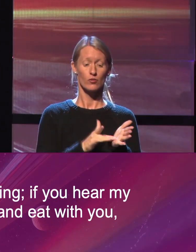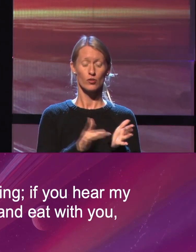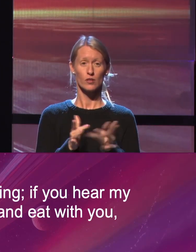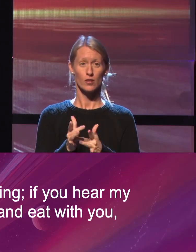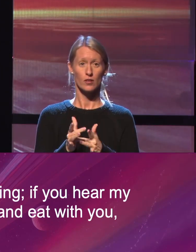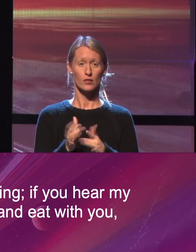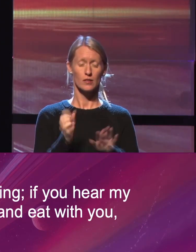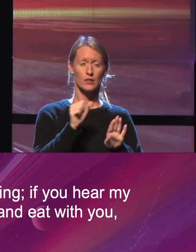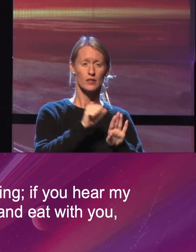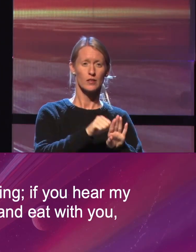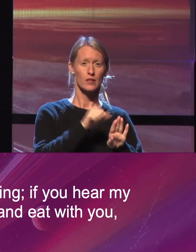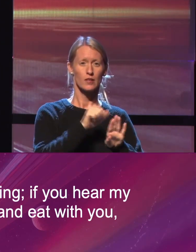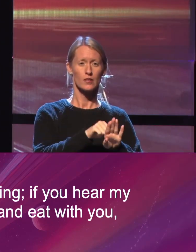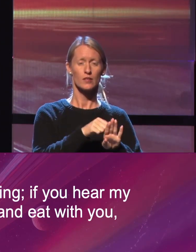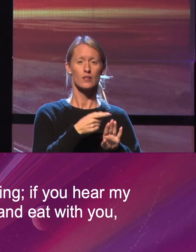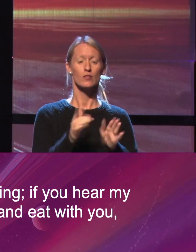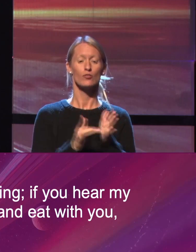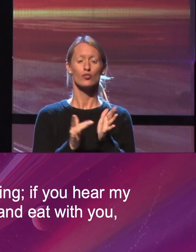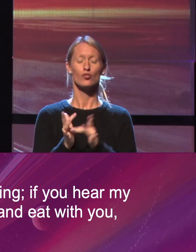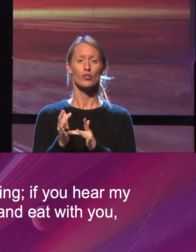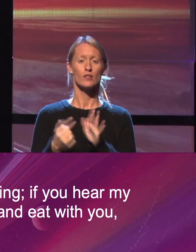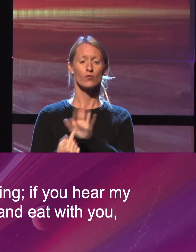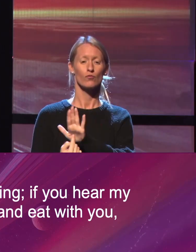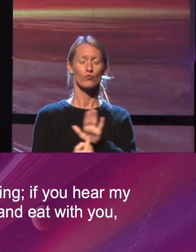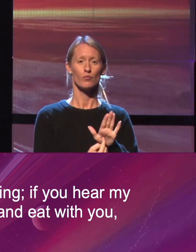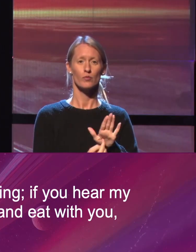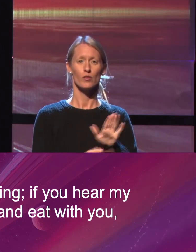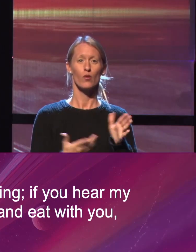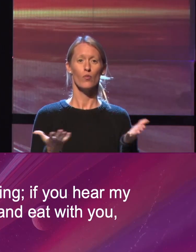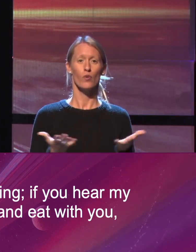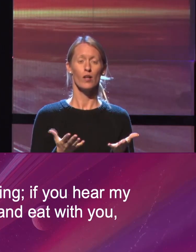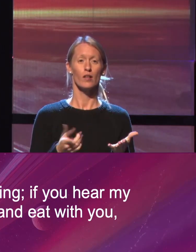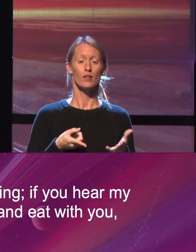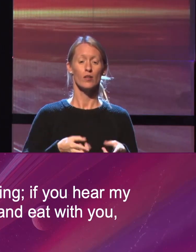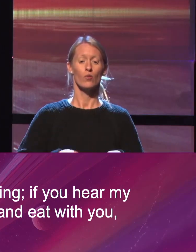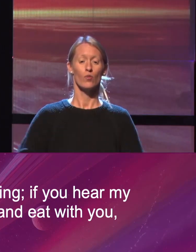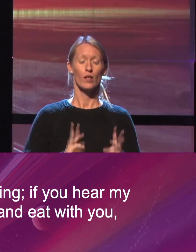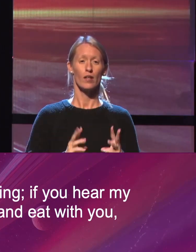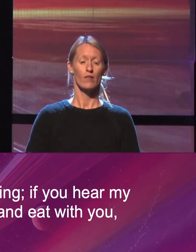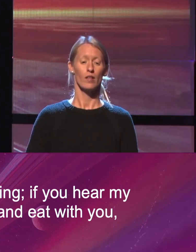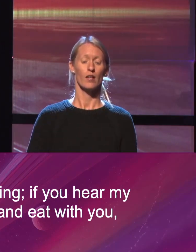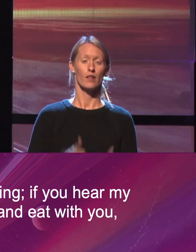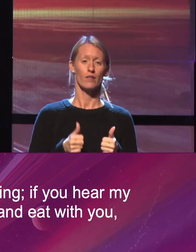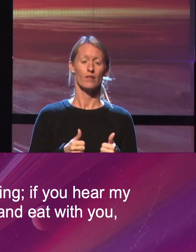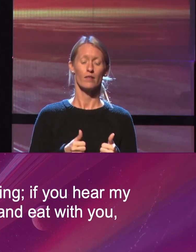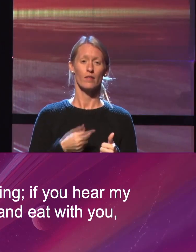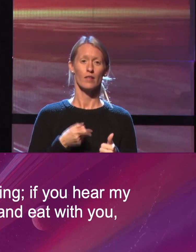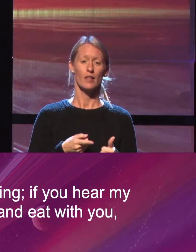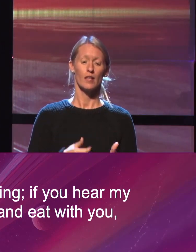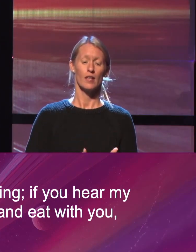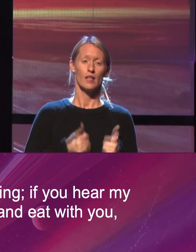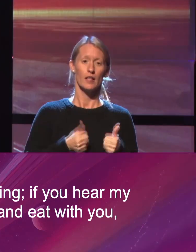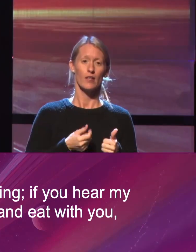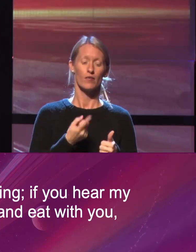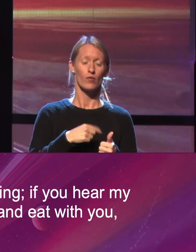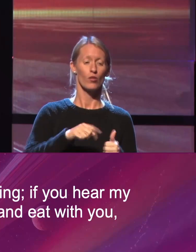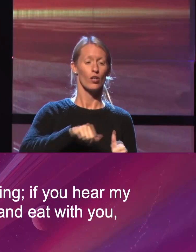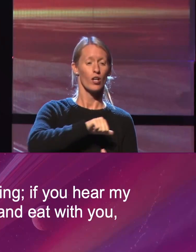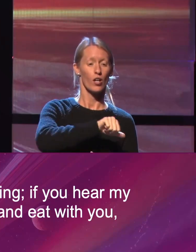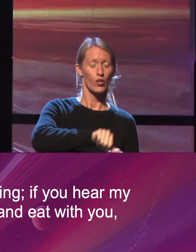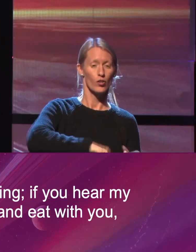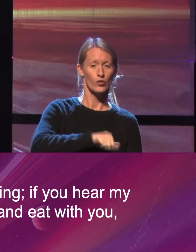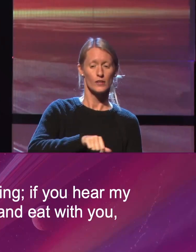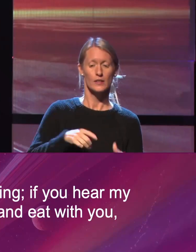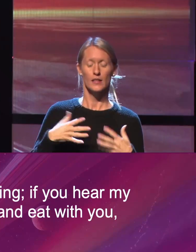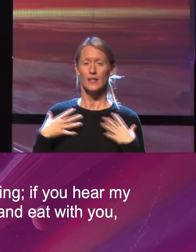door, what does Jesus represent? Jesus represents a way of life lived for others, a way of life lived for the healing of the